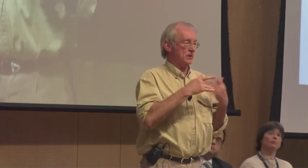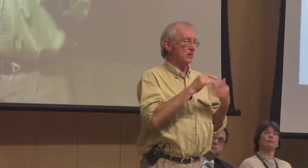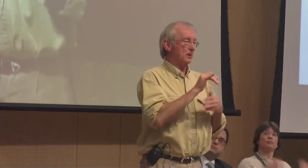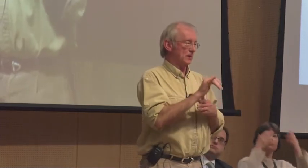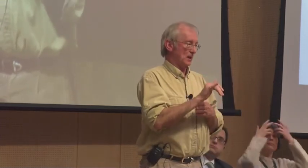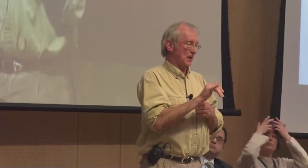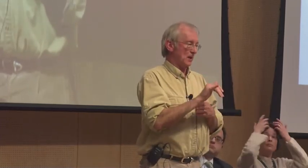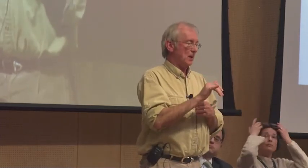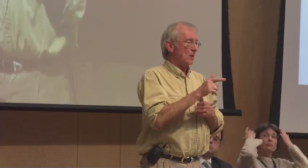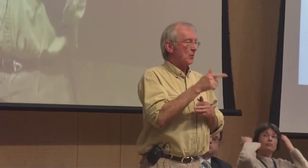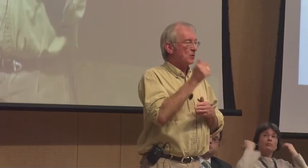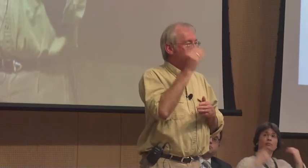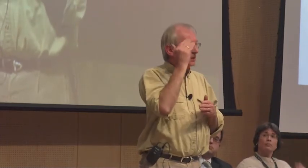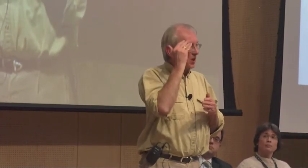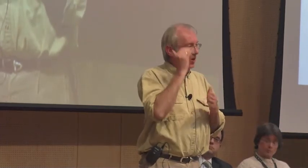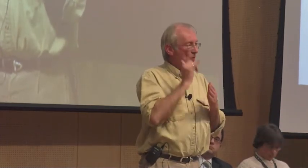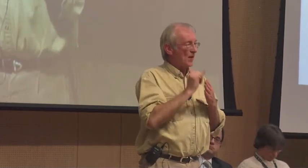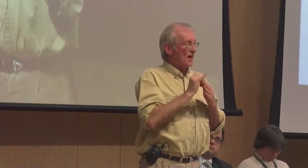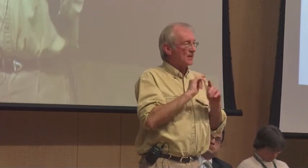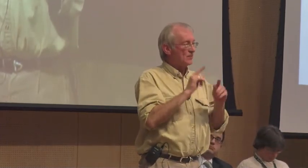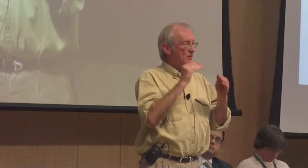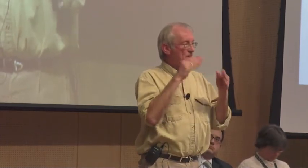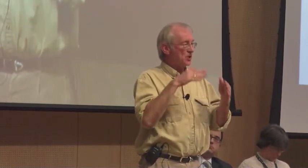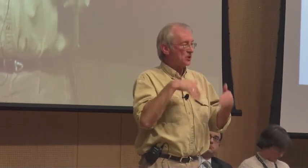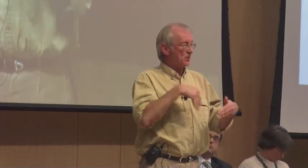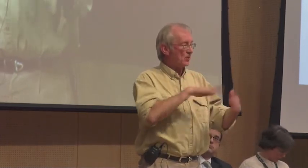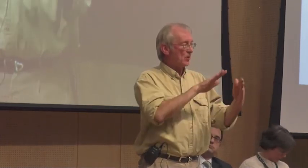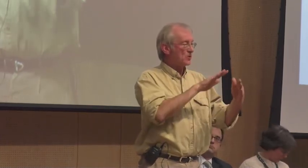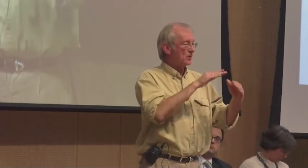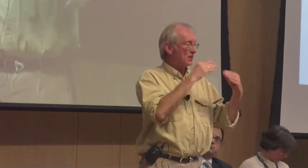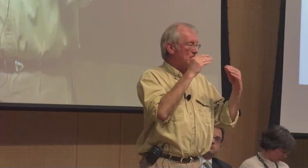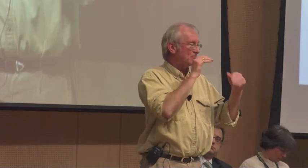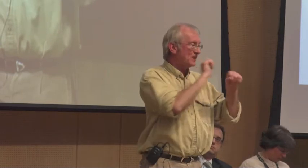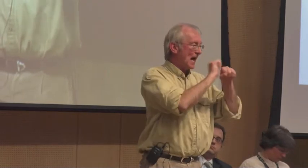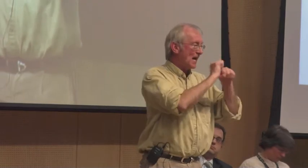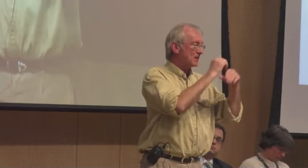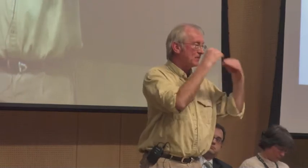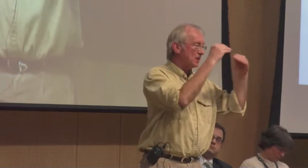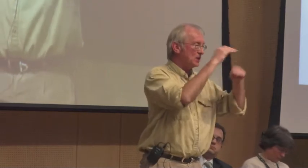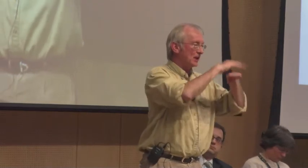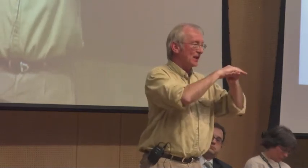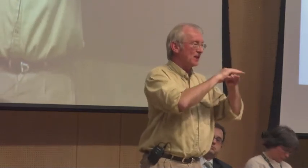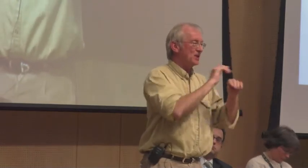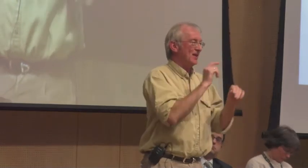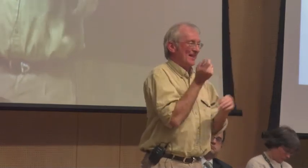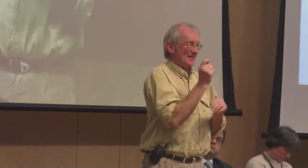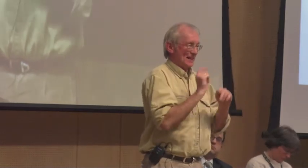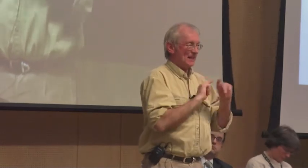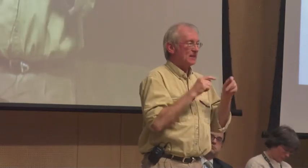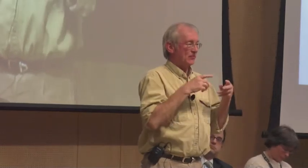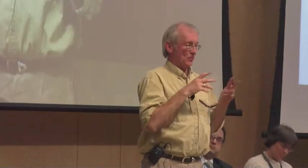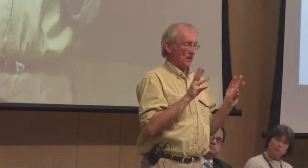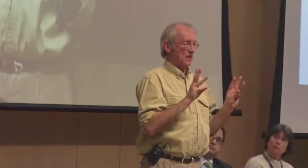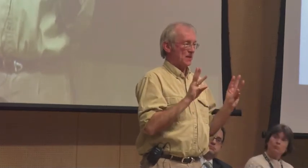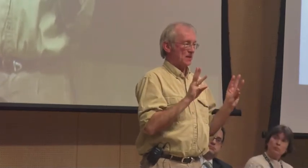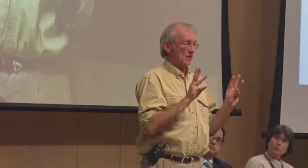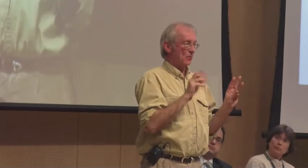concerned about that because we know that different teachers approach the task of teaching English in slightly different ways. We